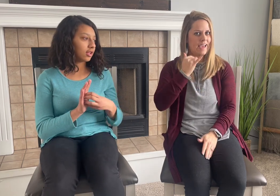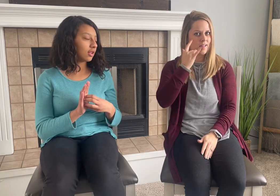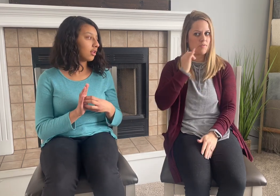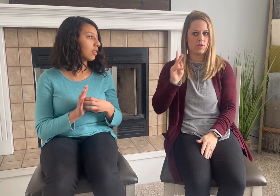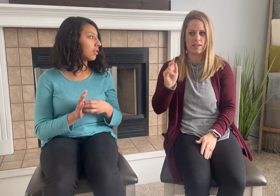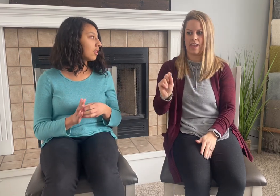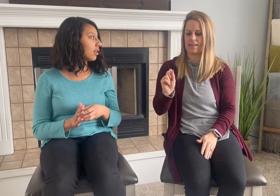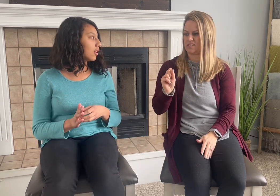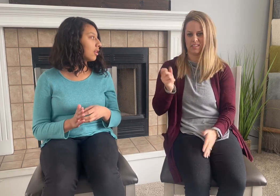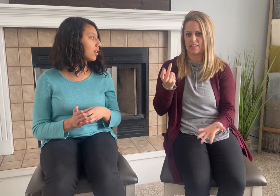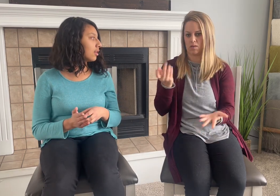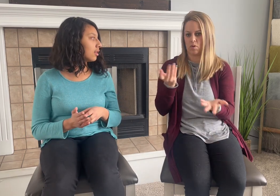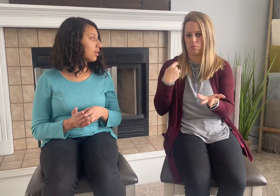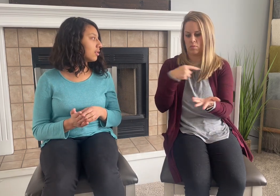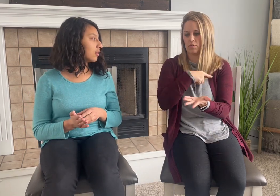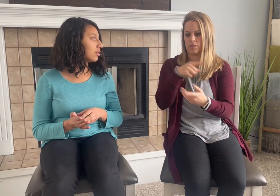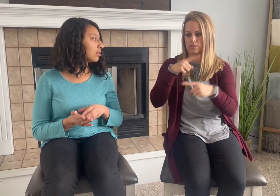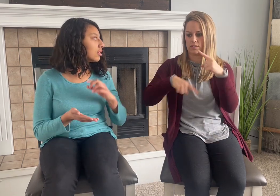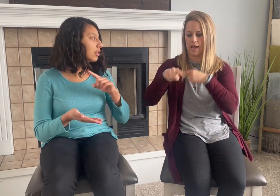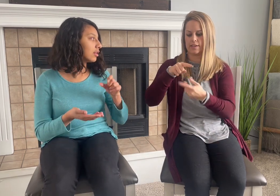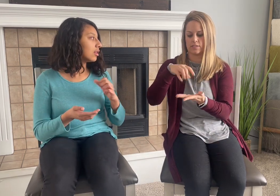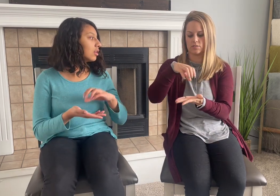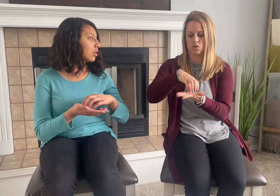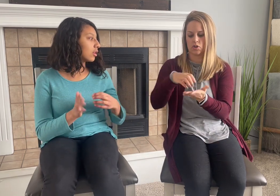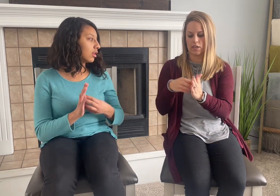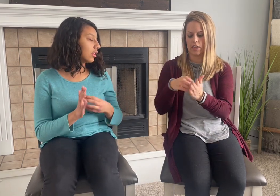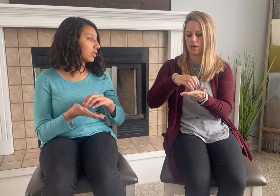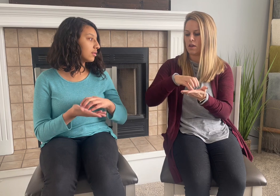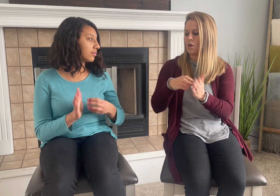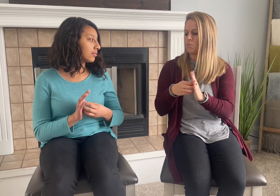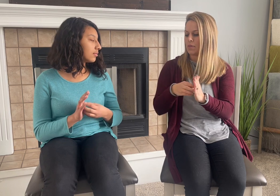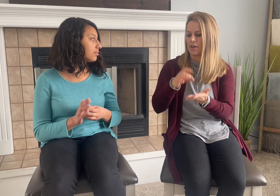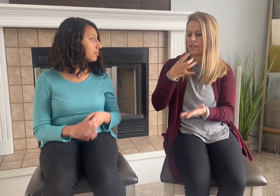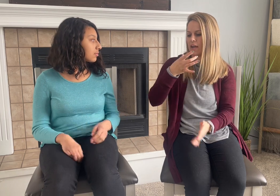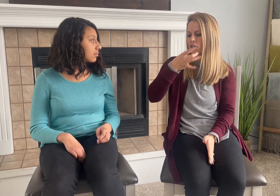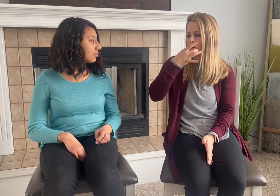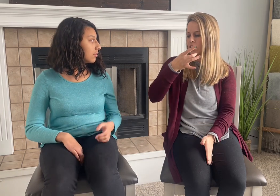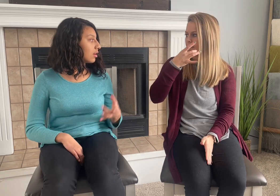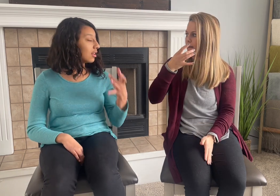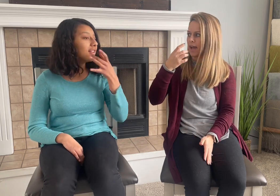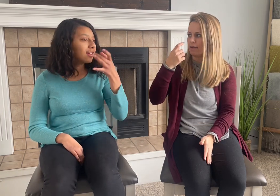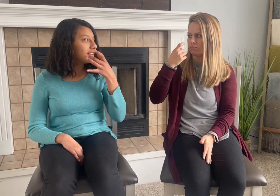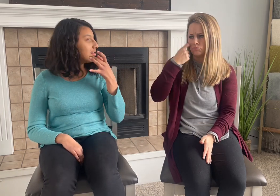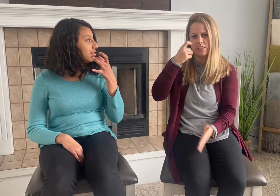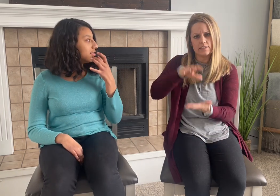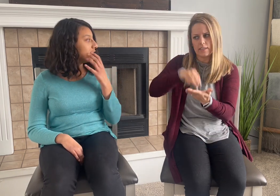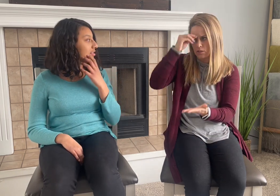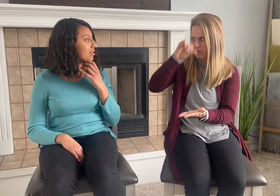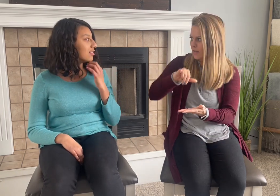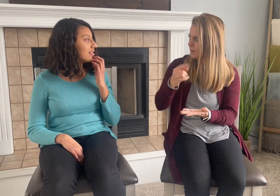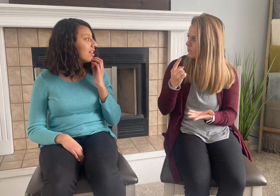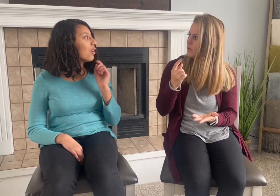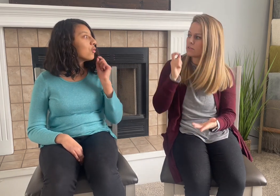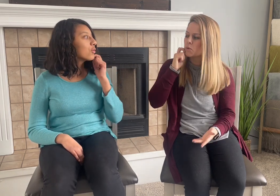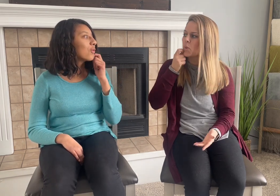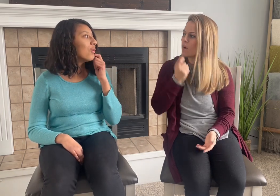California, Kansas. Like what we would sign is cookie, but then yeah, cookie. I recently learned that one. That's cool.